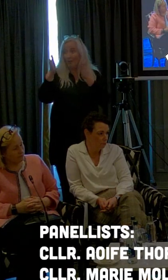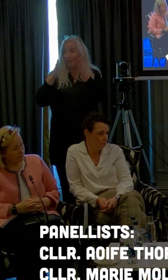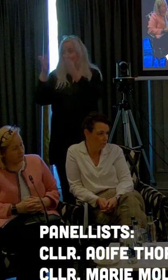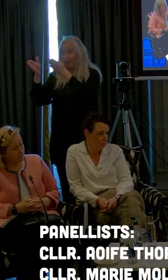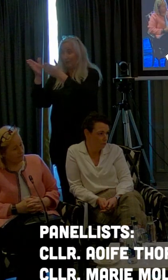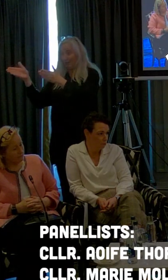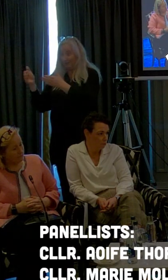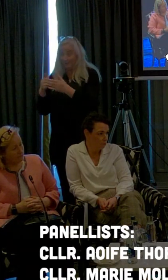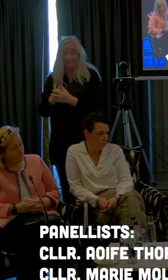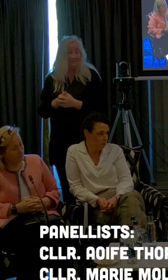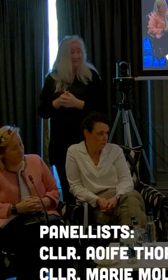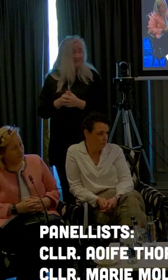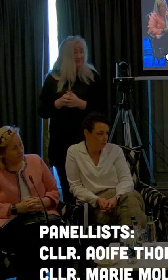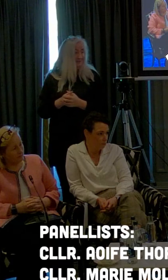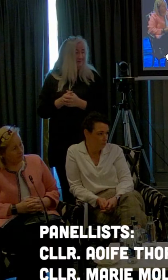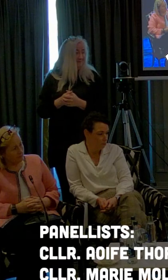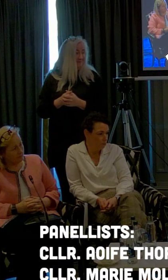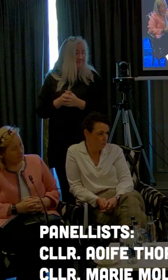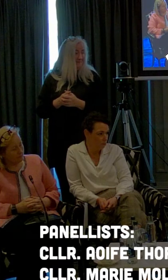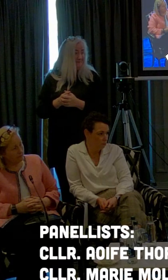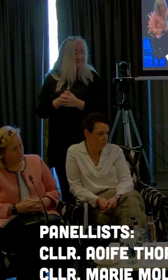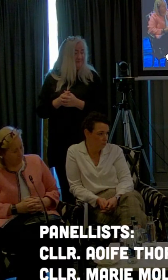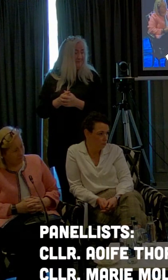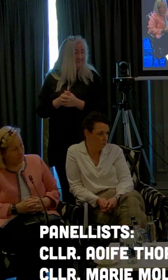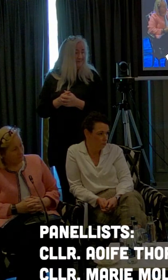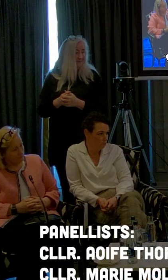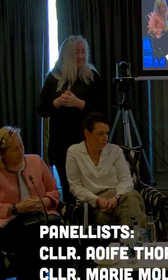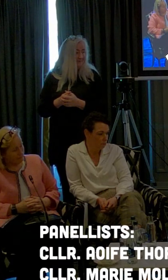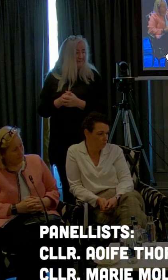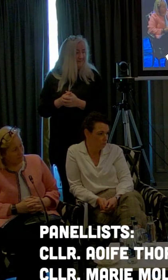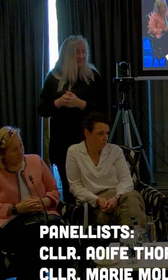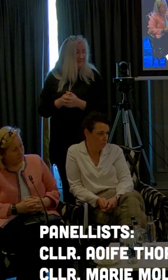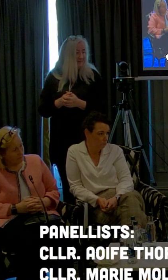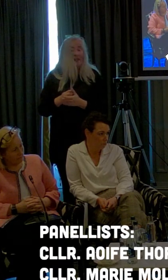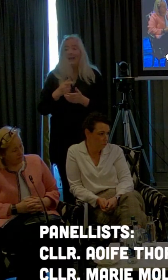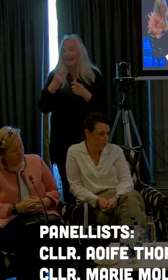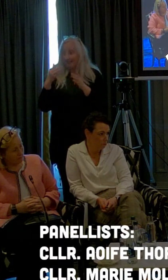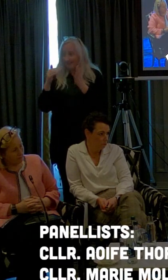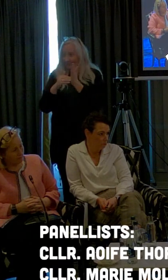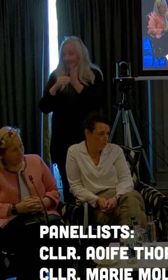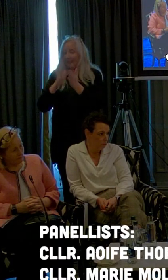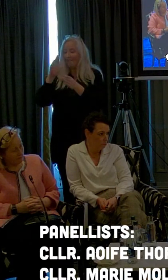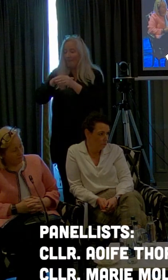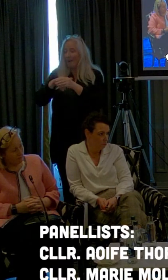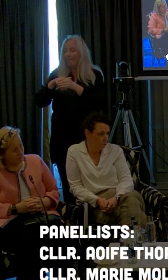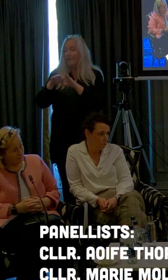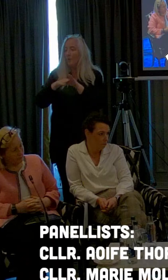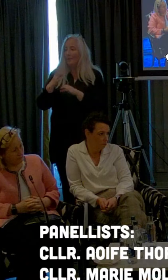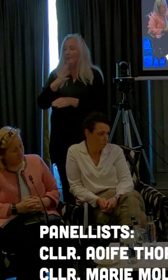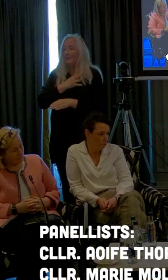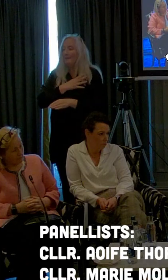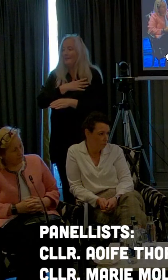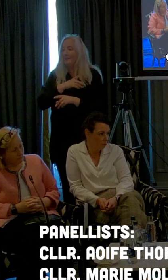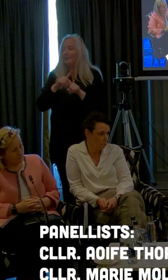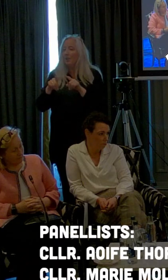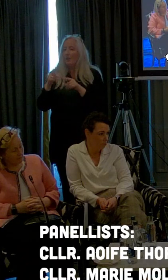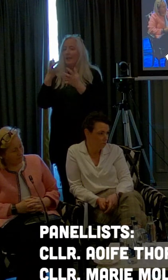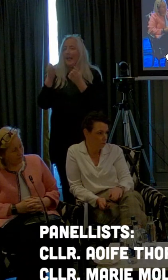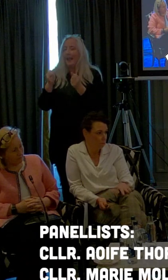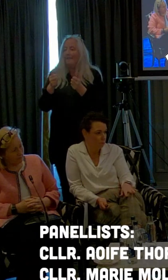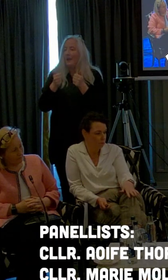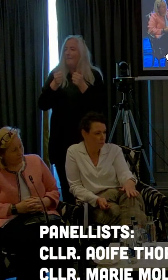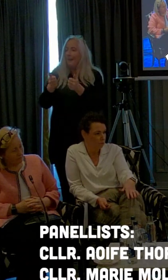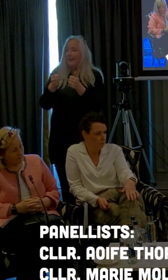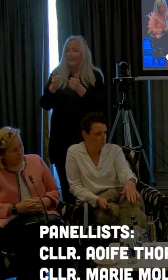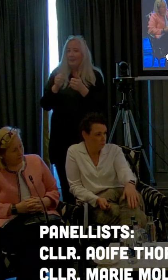boards. It's in those SPC committees where you do have that ability to see amendments